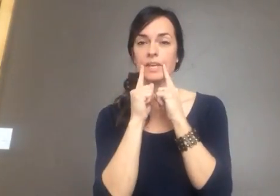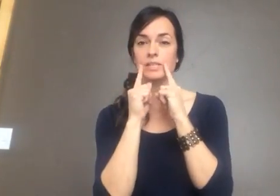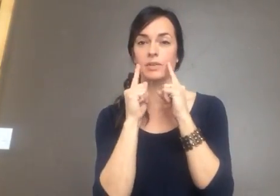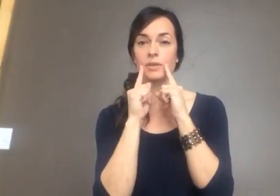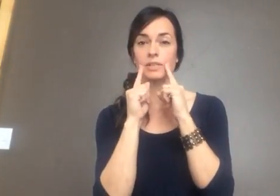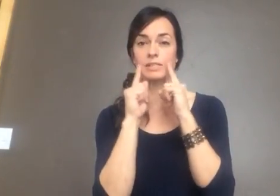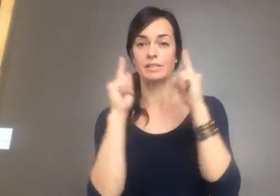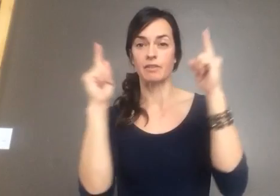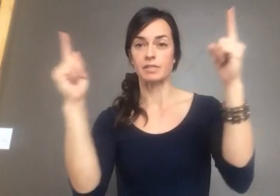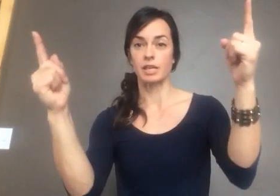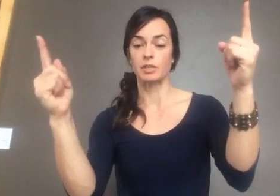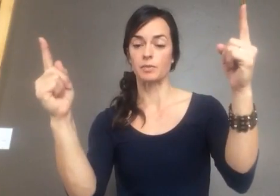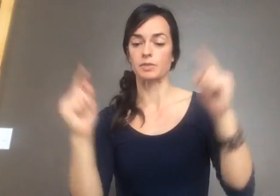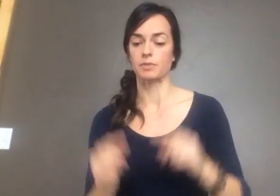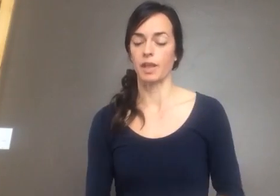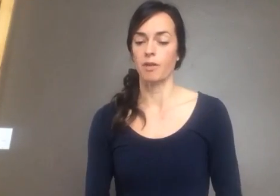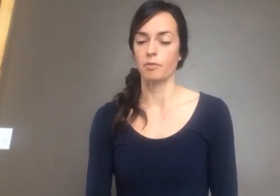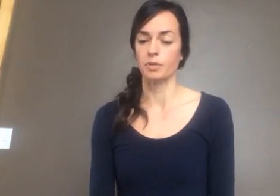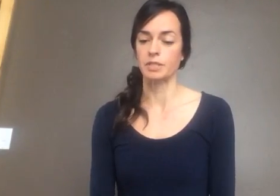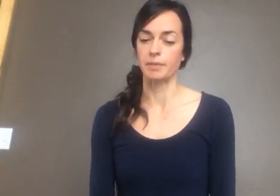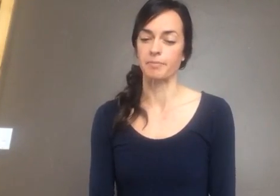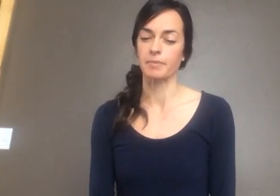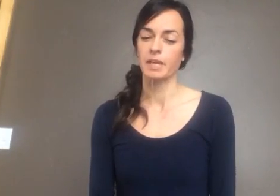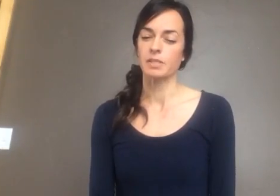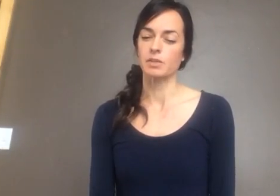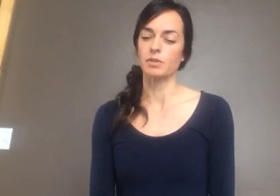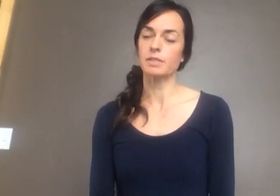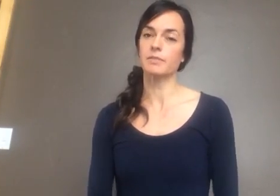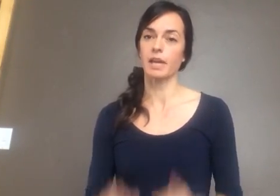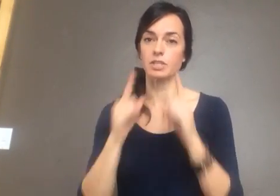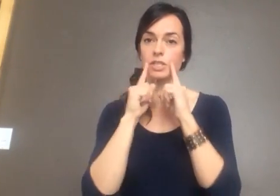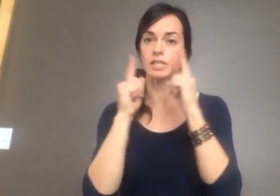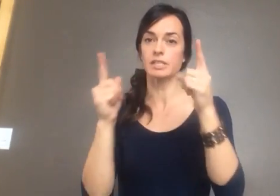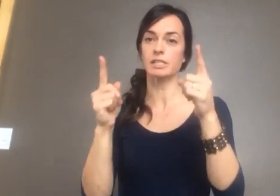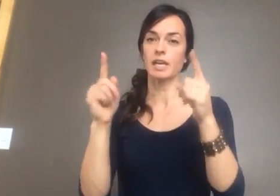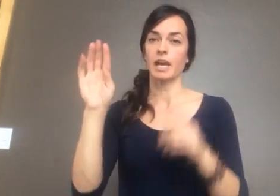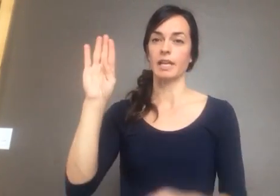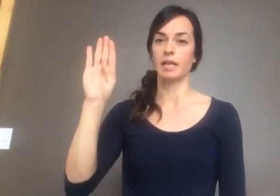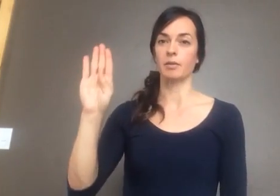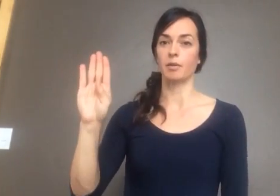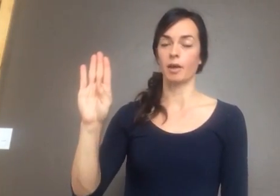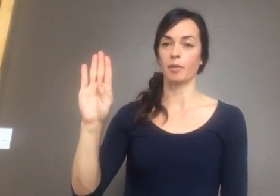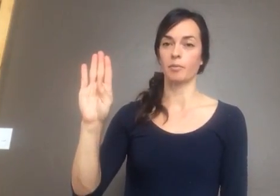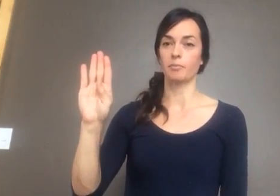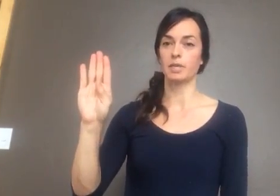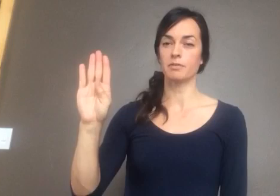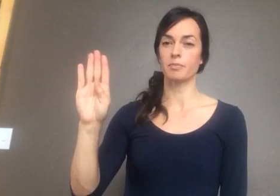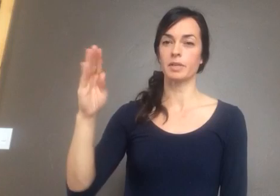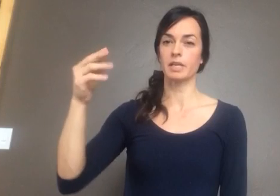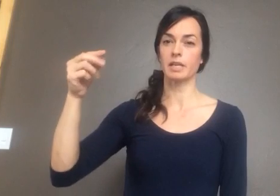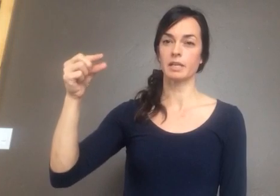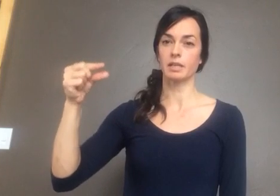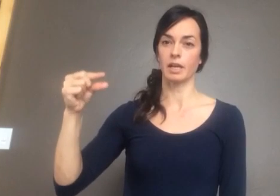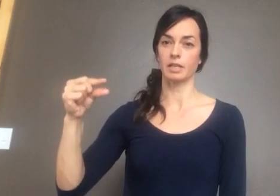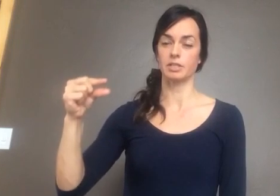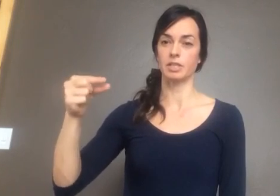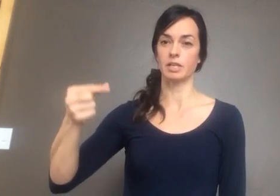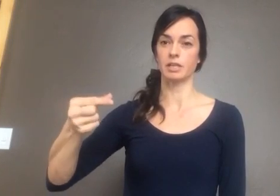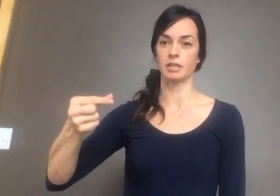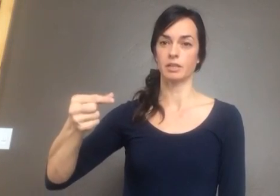so this is kind of the sign that you use for that, for preaching. So U.S. evangelist, and then B for Billy, and a G